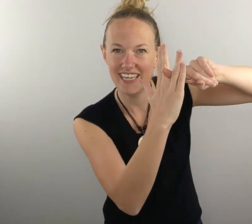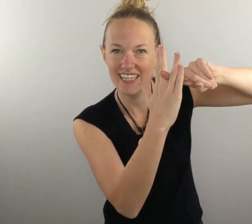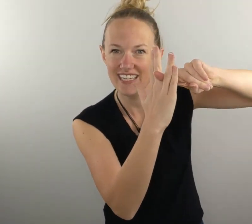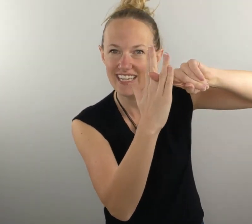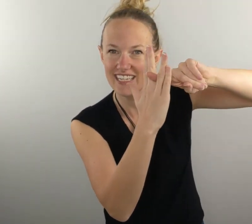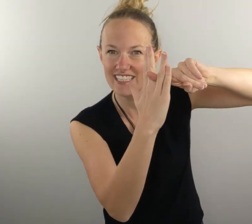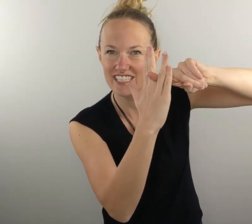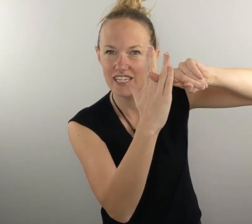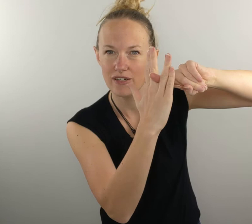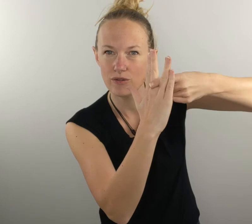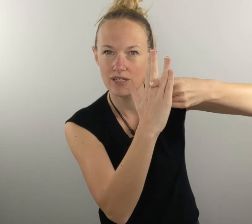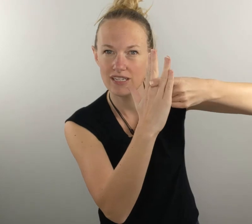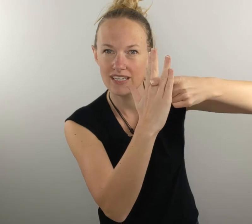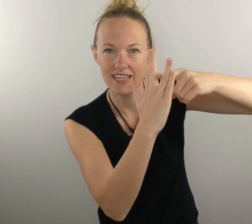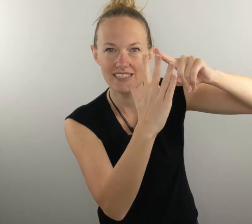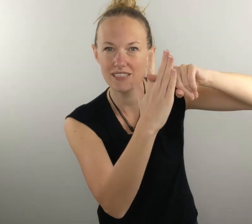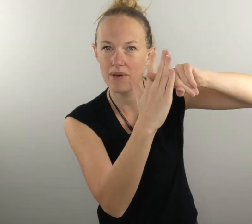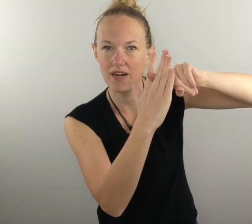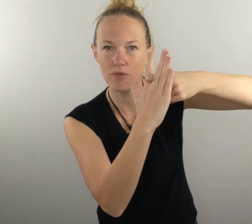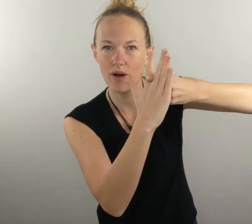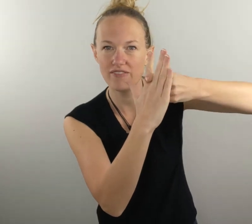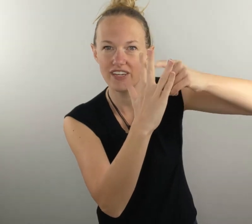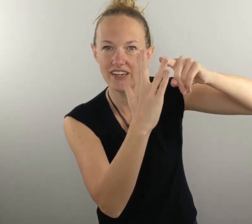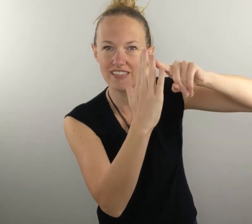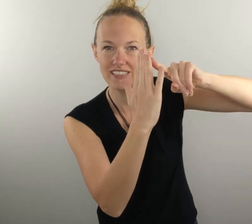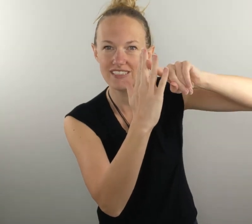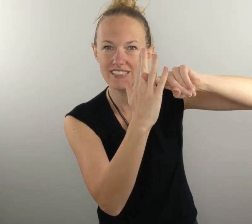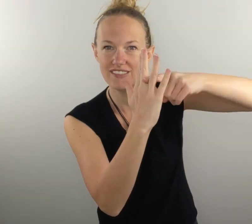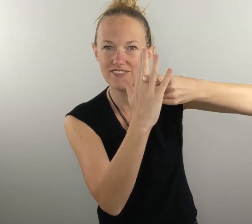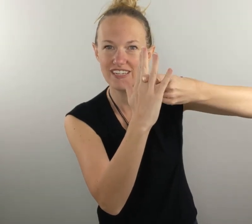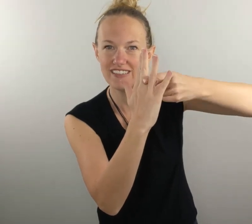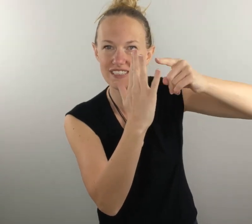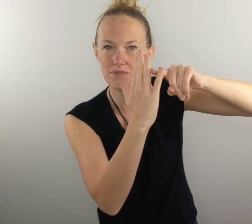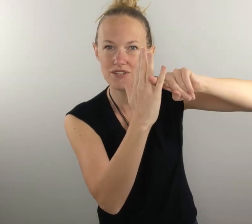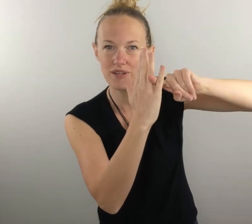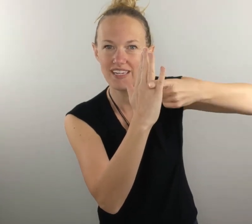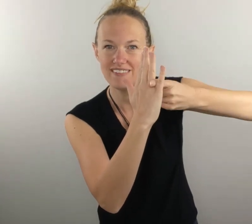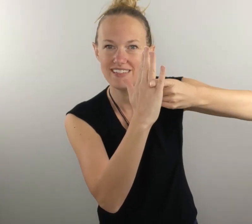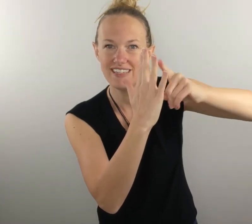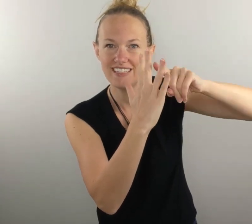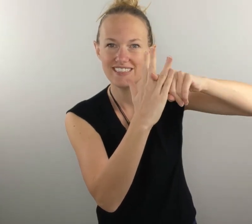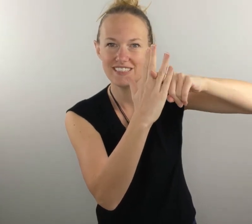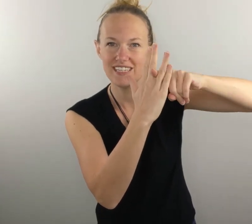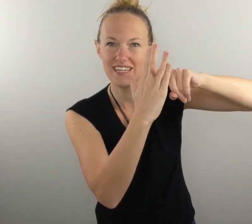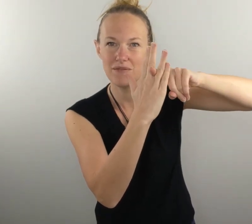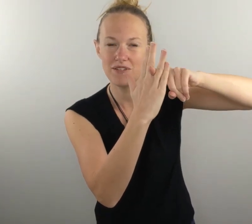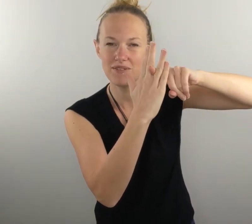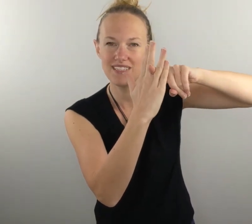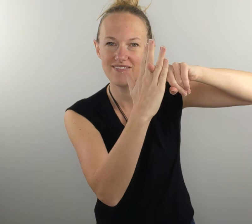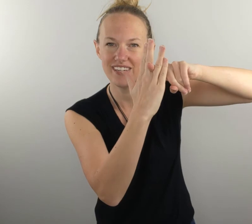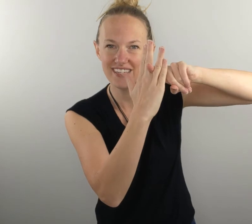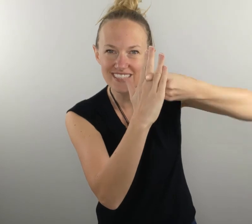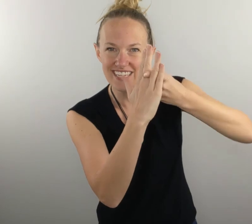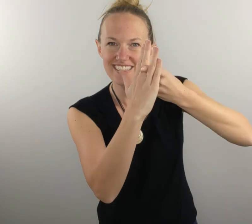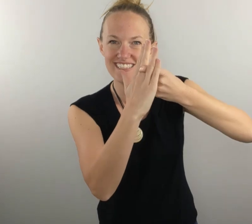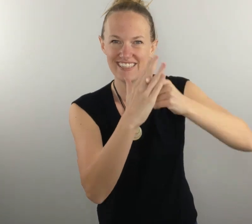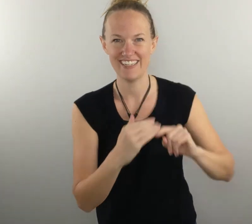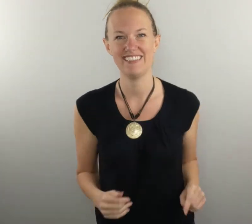the ignition. Okay, it doesn't matter what fingers, your fingers in between. Just get it in between some fingers and turn it.